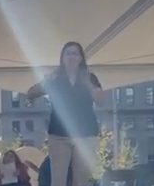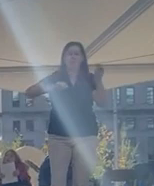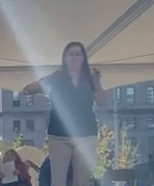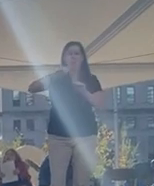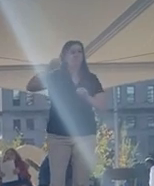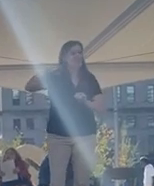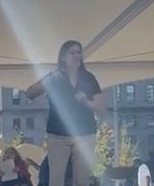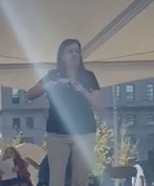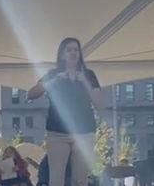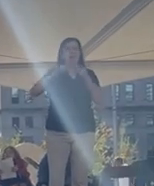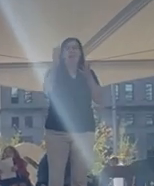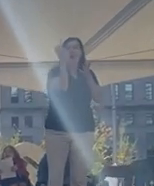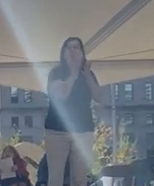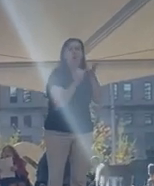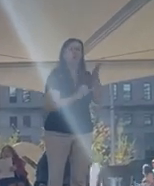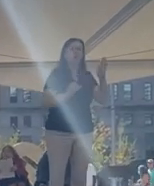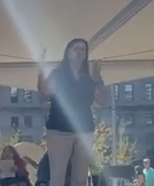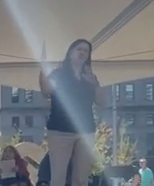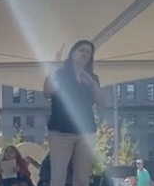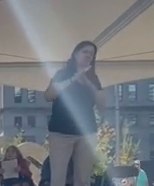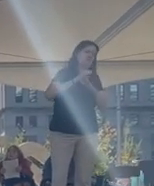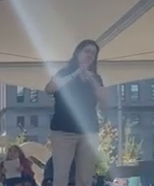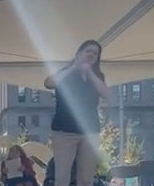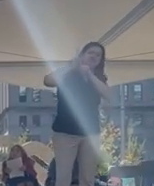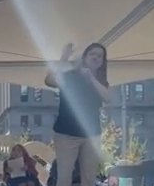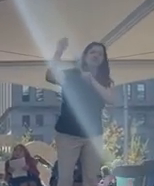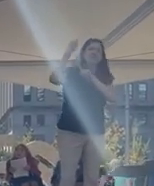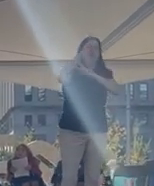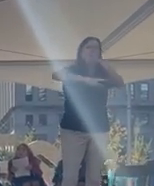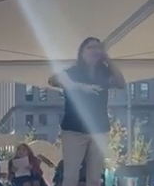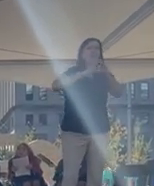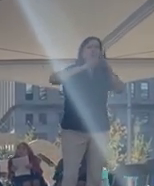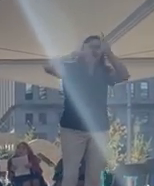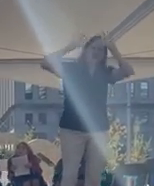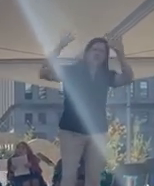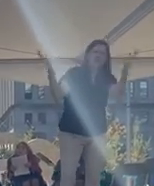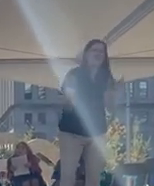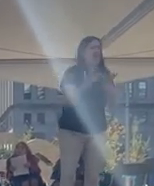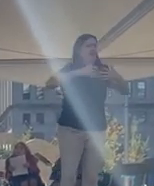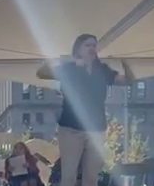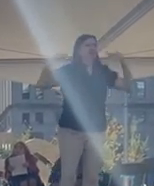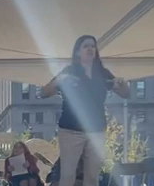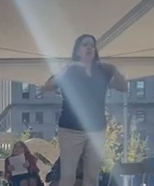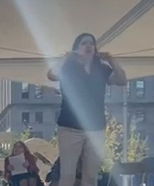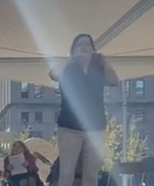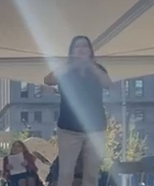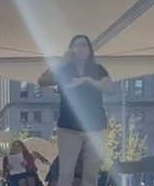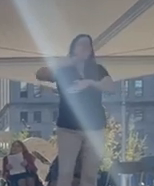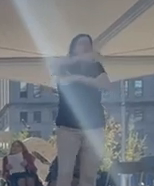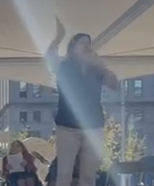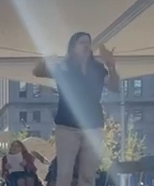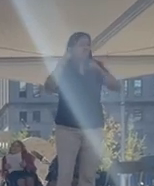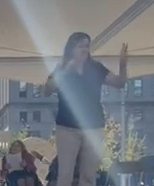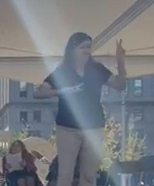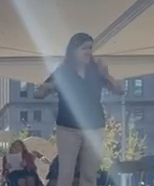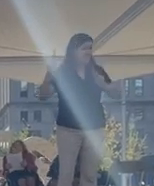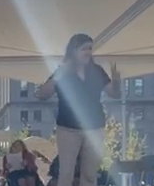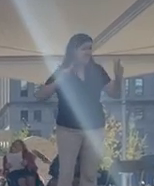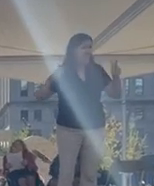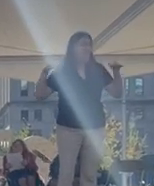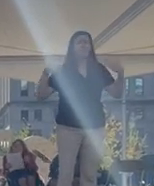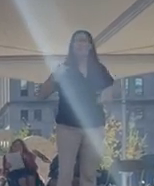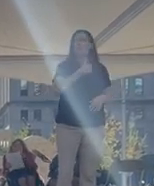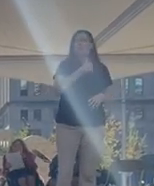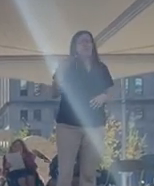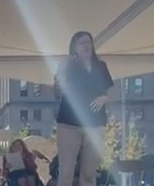to be a place where our arts, our spectacular world-class arts community is accessible to all. So we